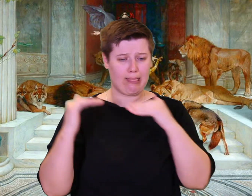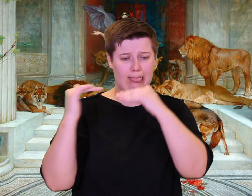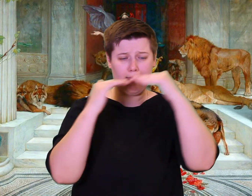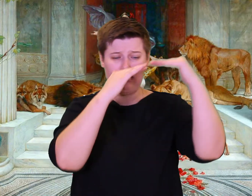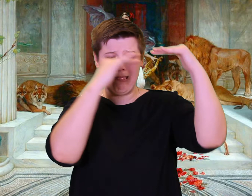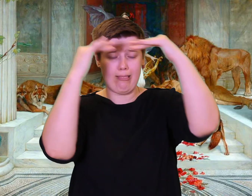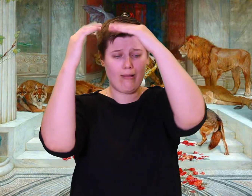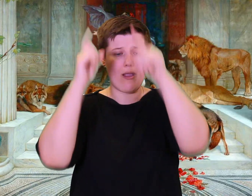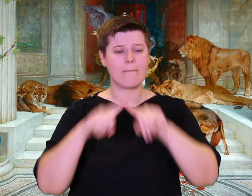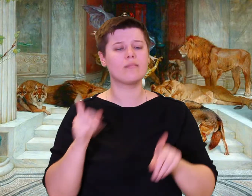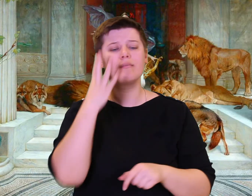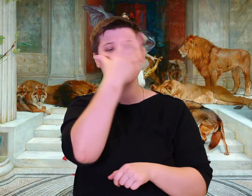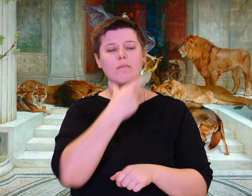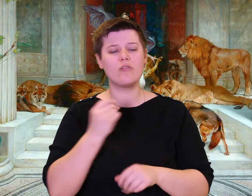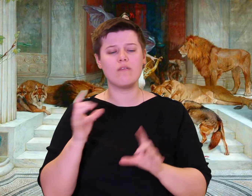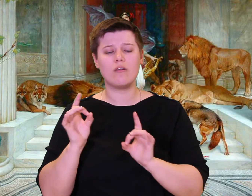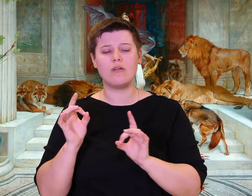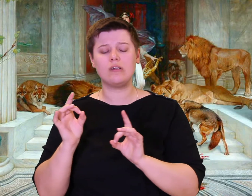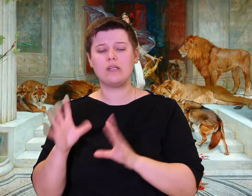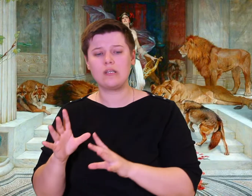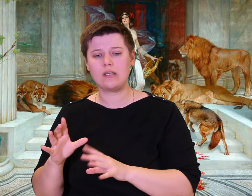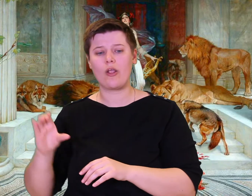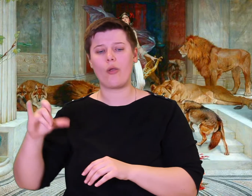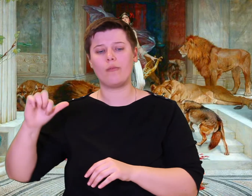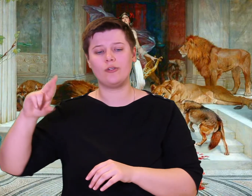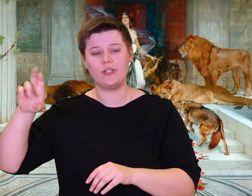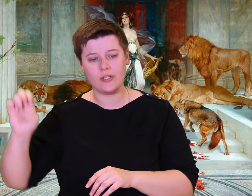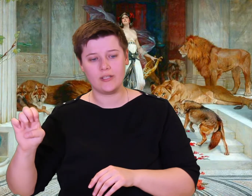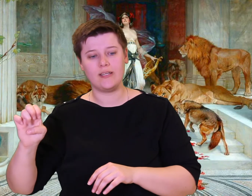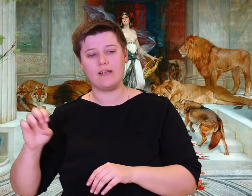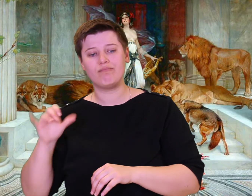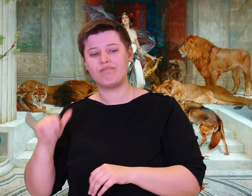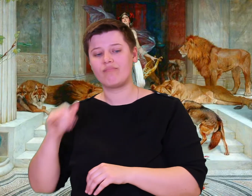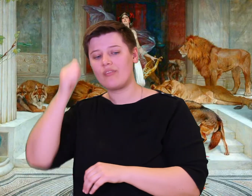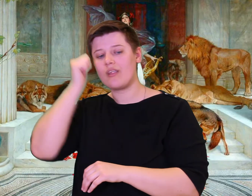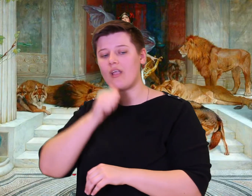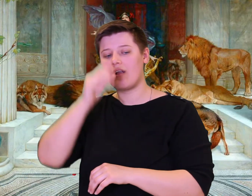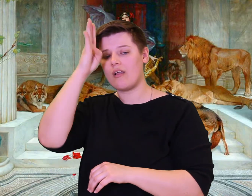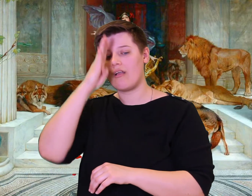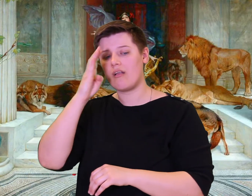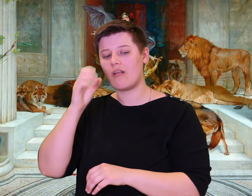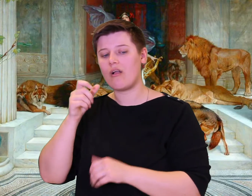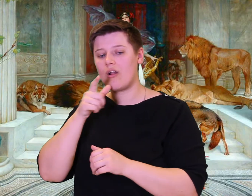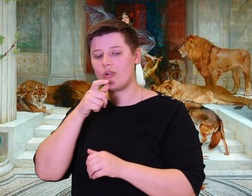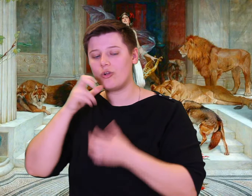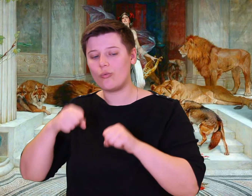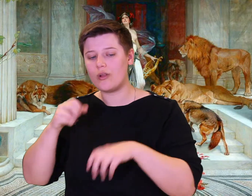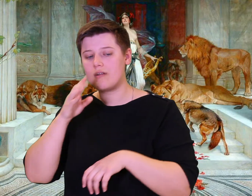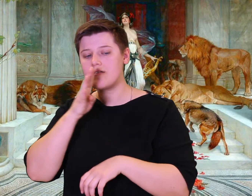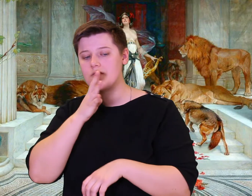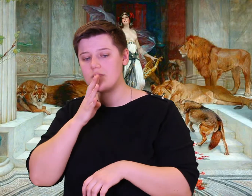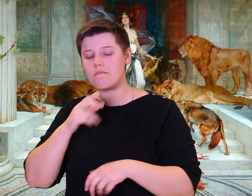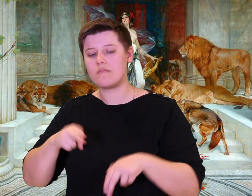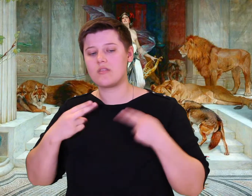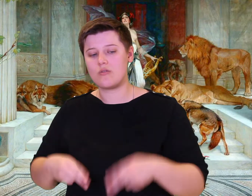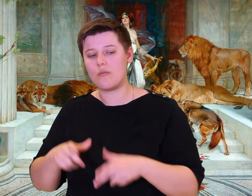But beautiful, dread Circe, the goddess who can speak in human tongues, sent us a wind to fill